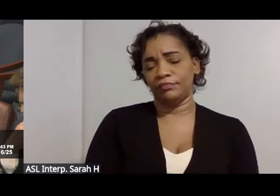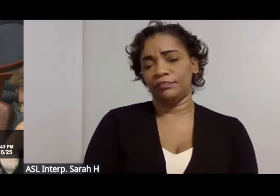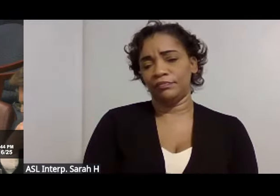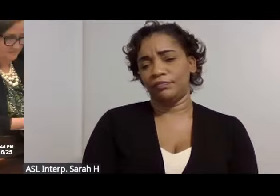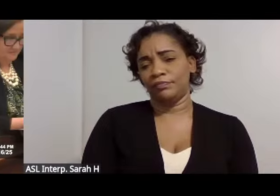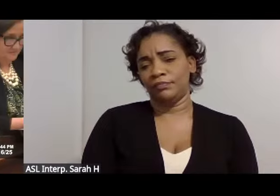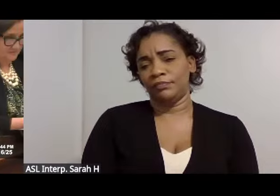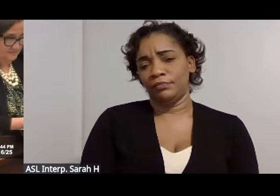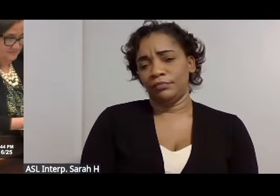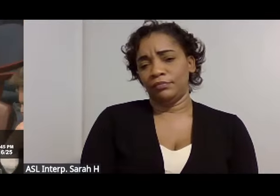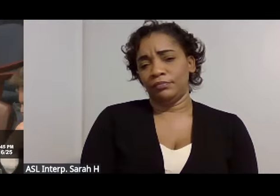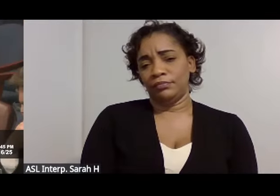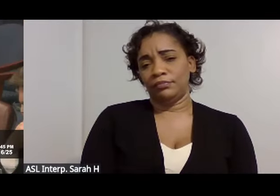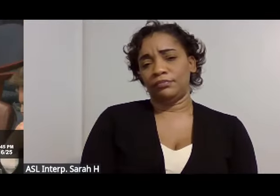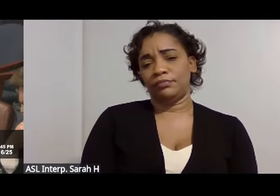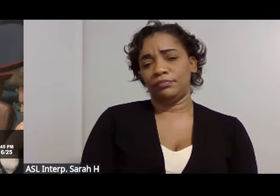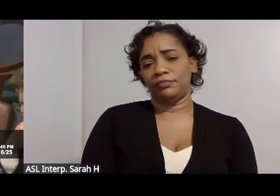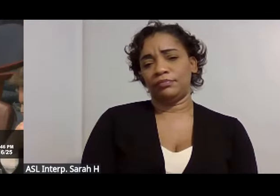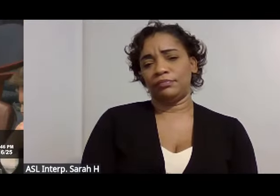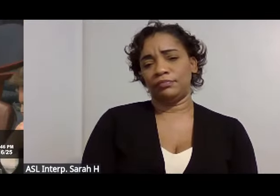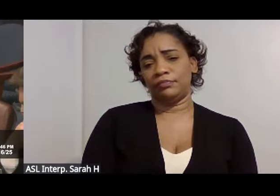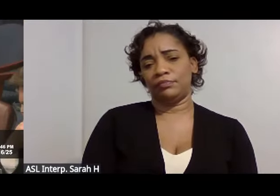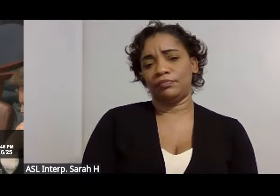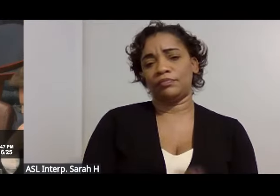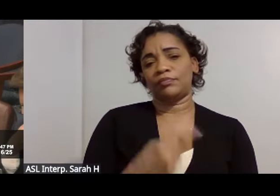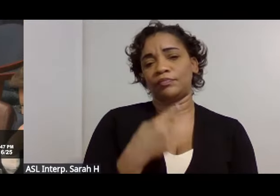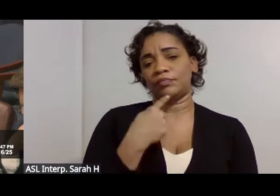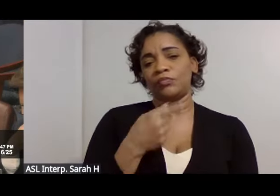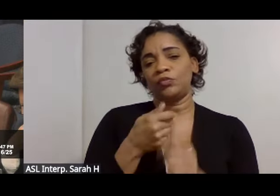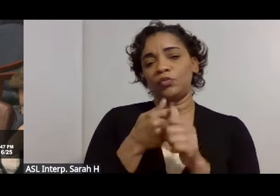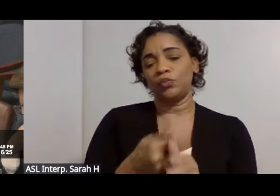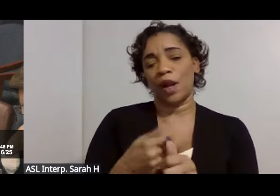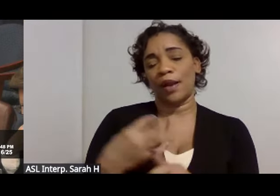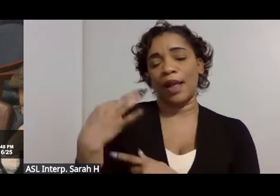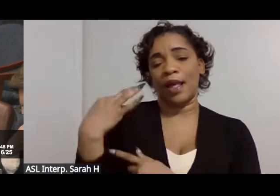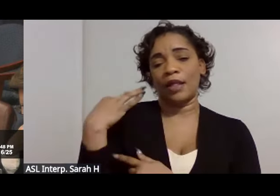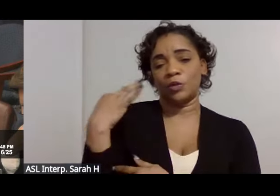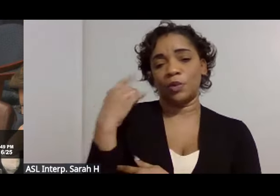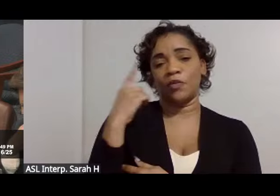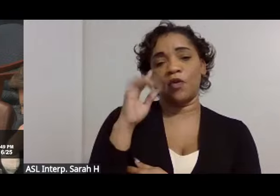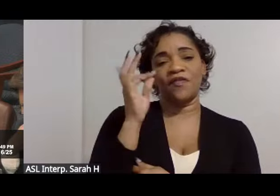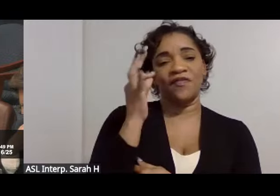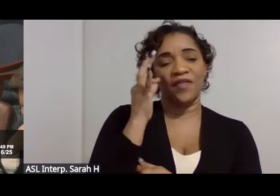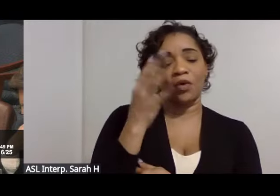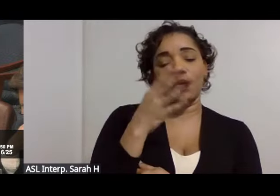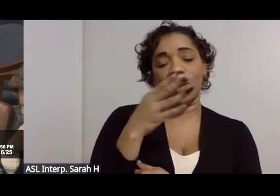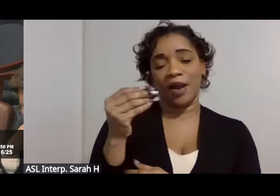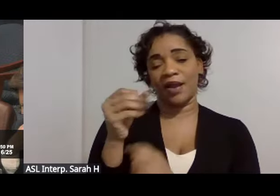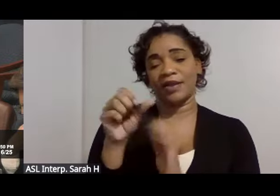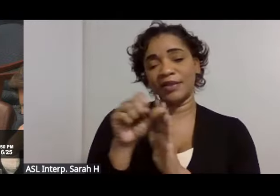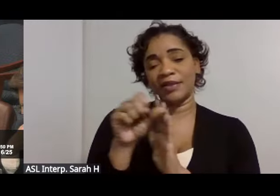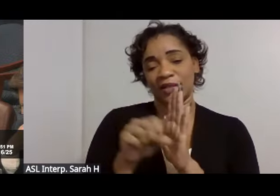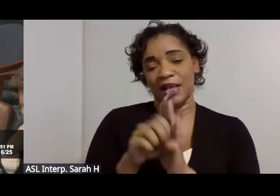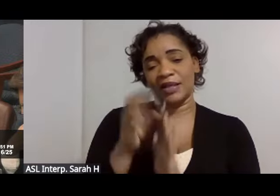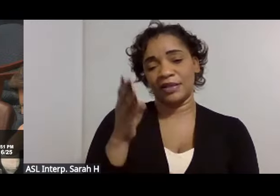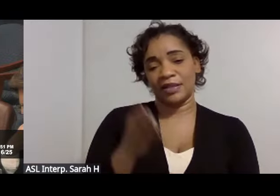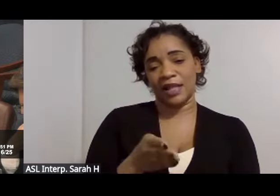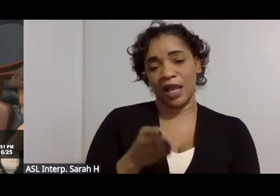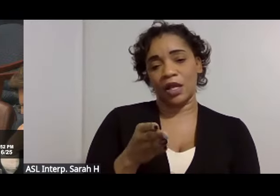it says track eligibility for federal and state / local elections, where it